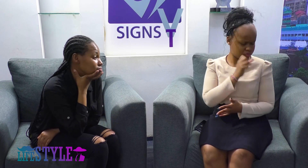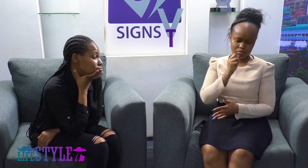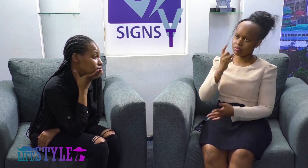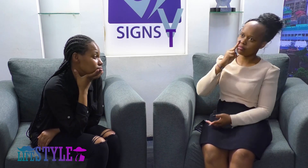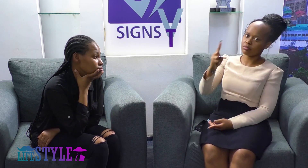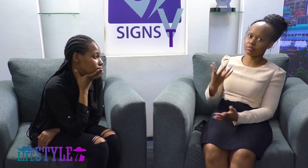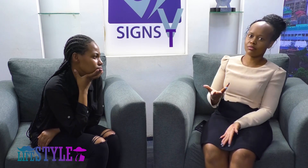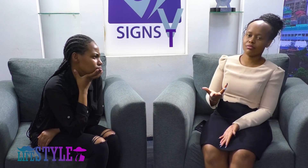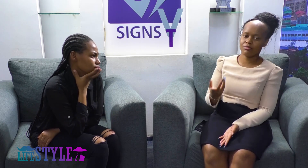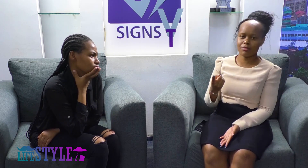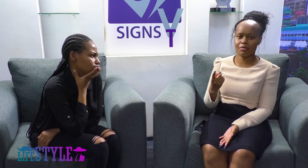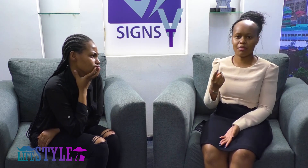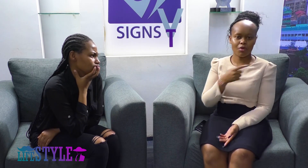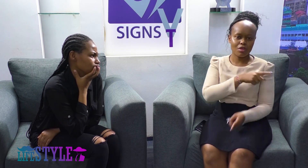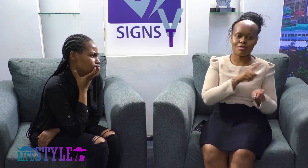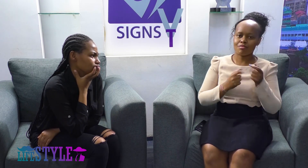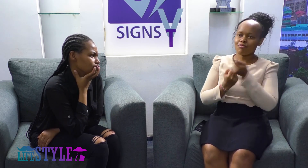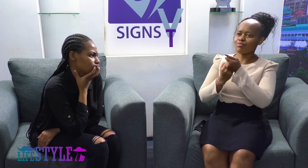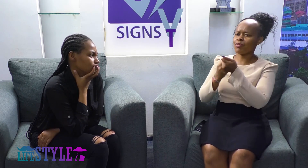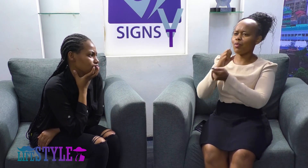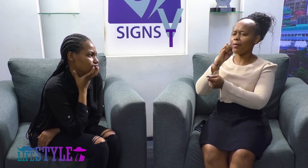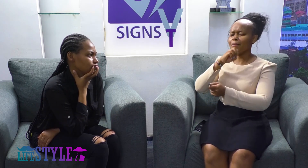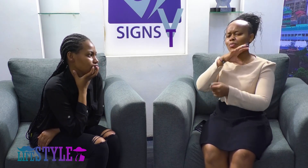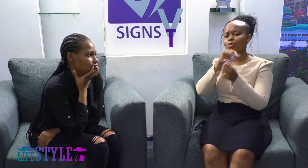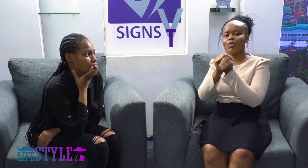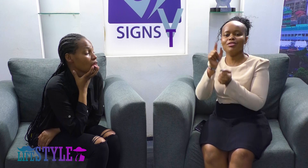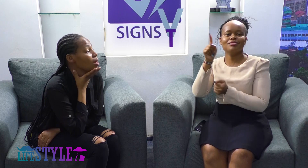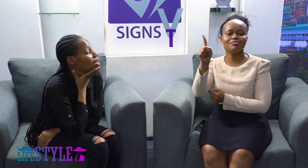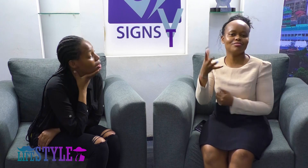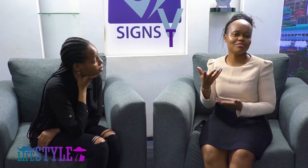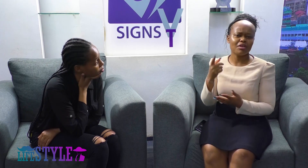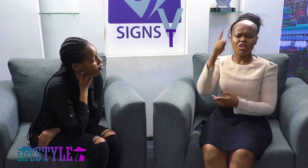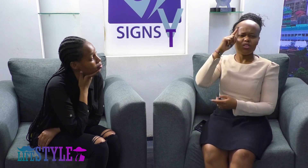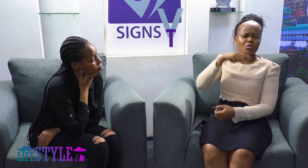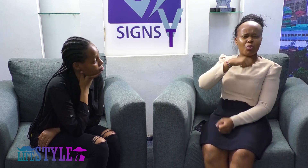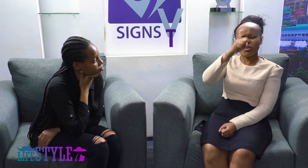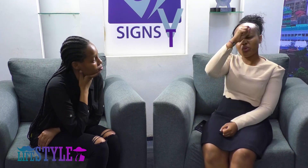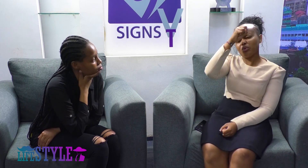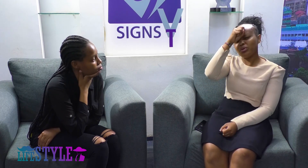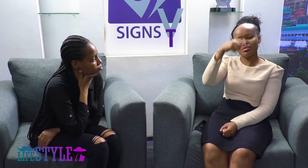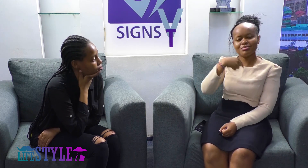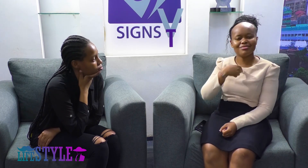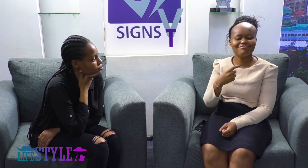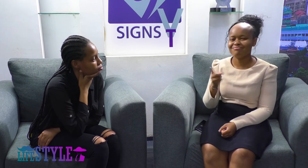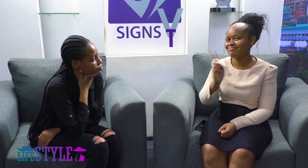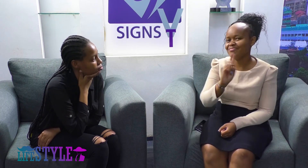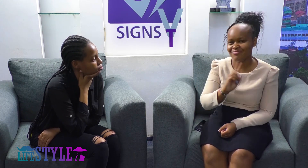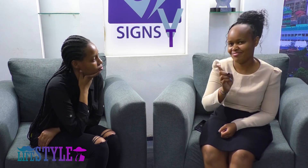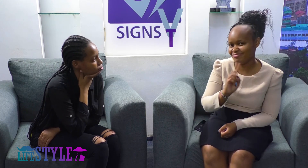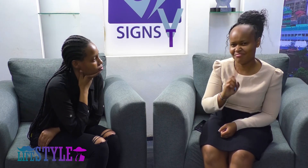when I ask my neighbor who I'm seated right with in the vehicle, they tell me it's 100 shillings. So most of